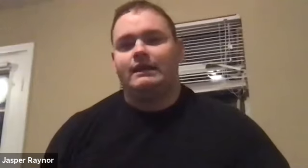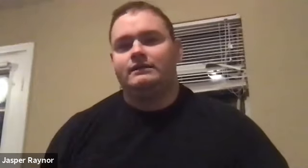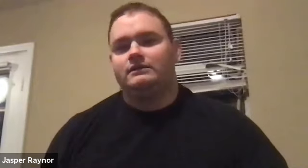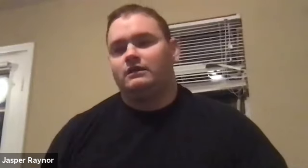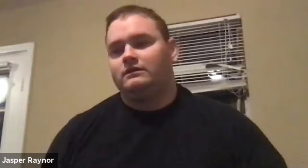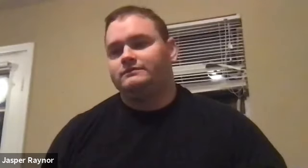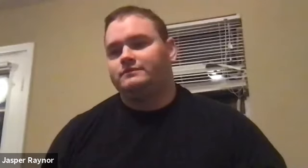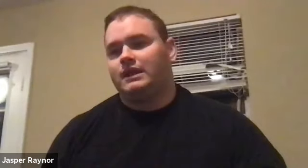And